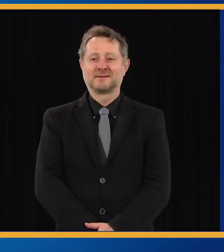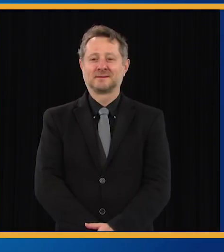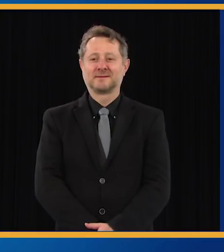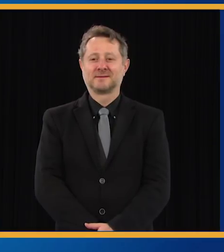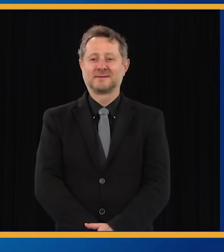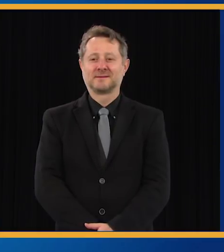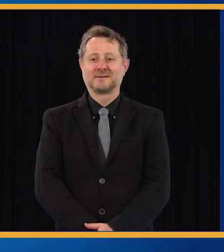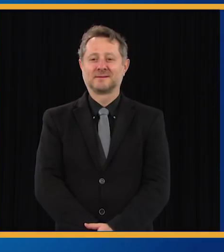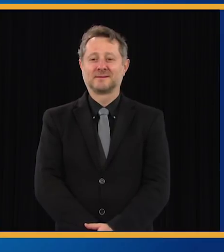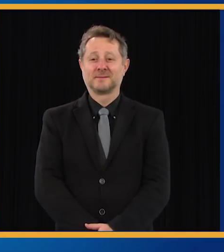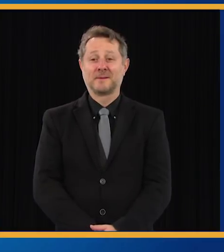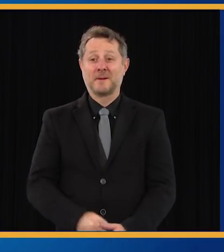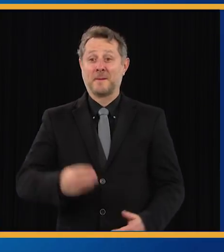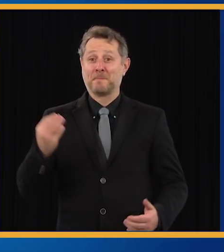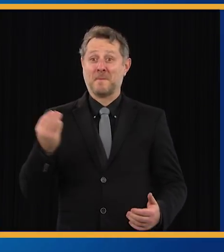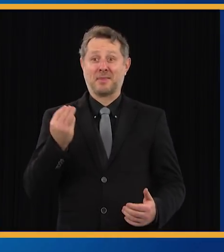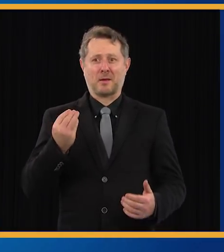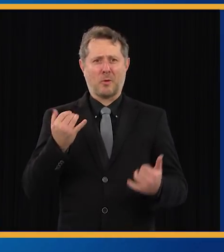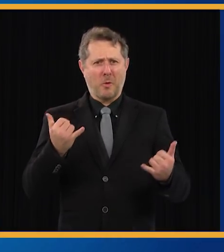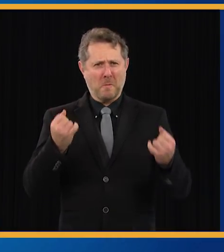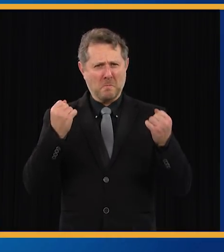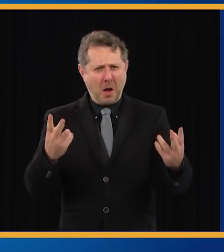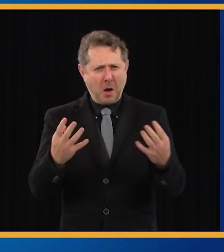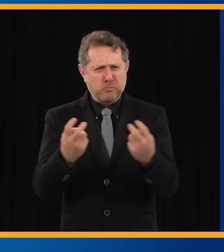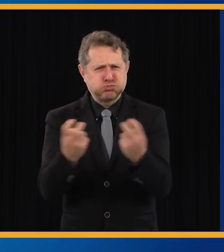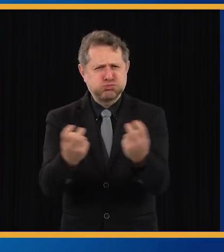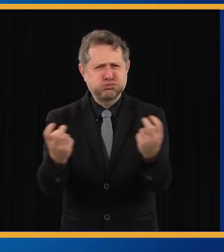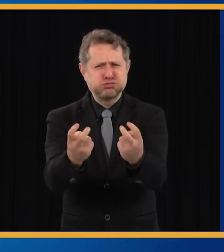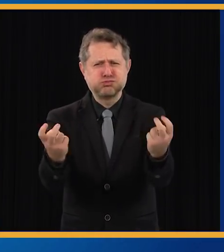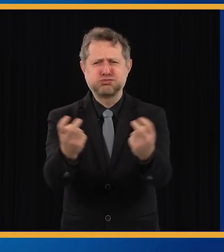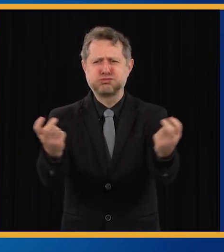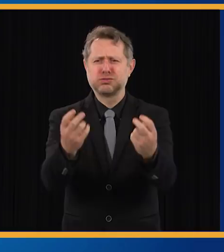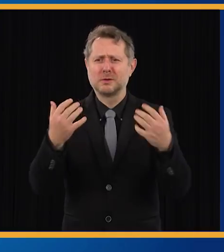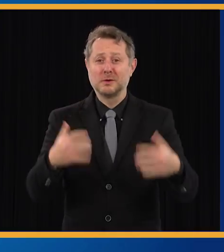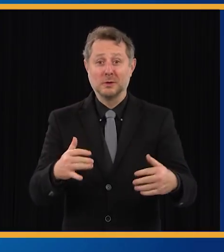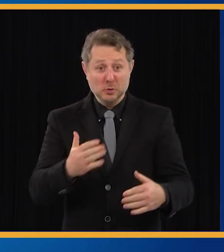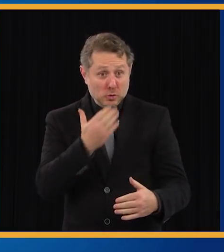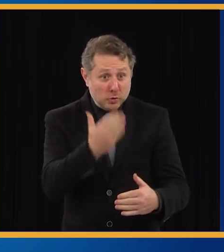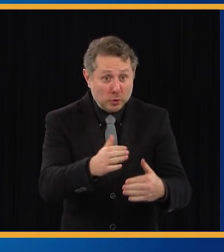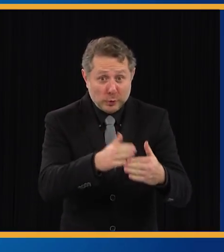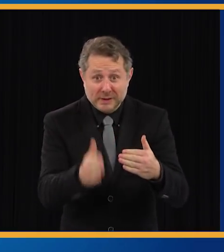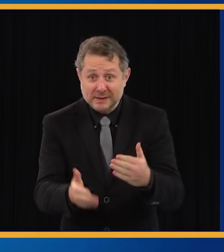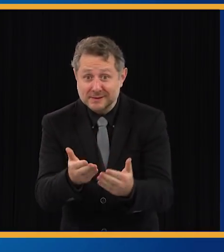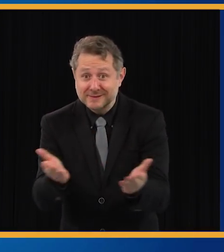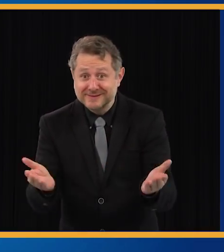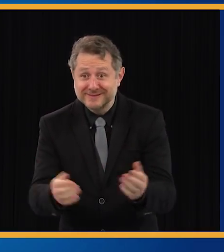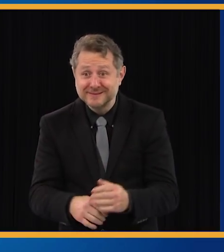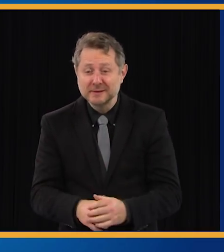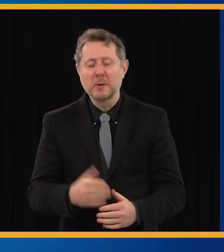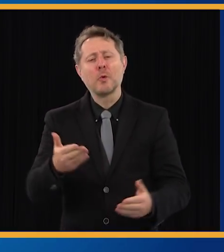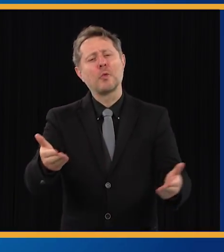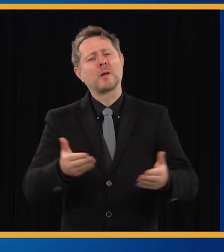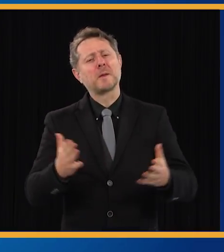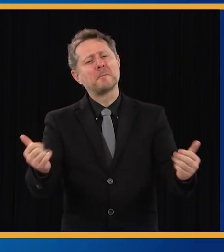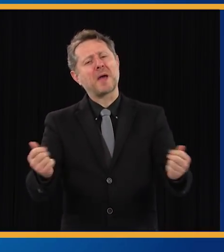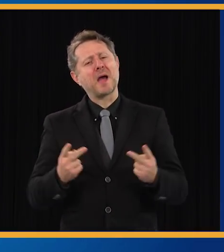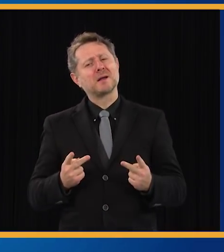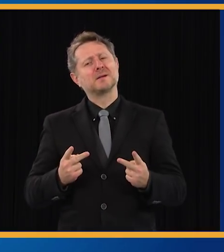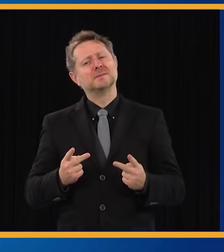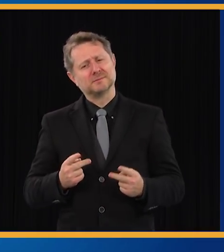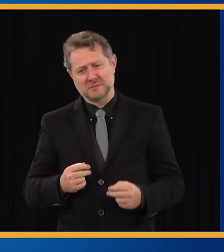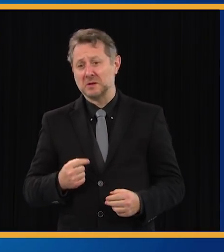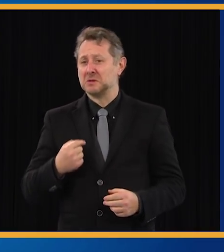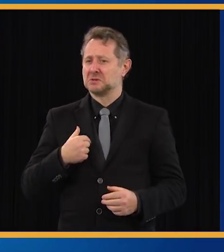Big Monday crowd. Hope you guys had a good weekend. Welcome back. I had a very nice